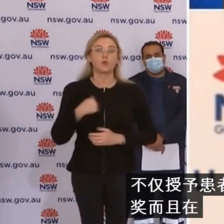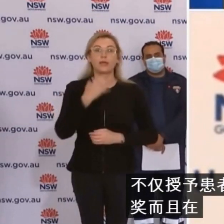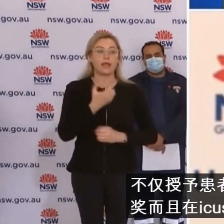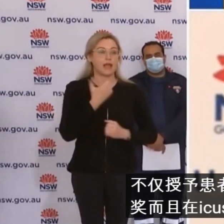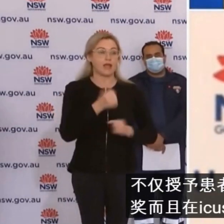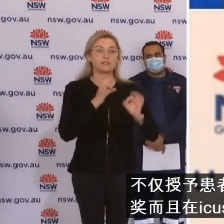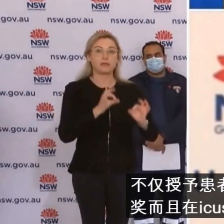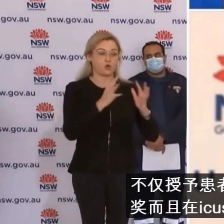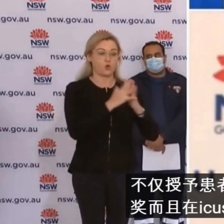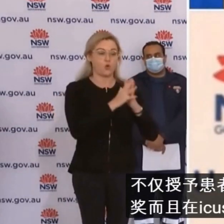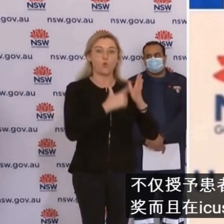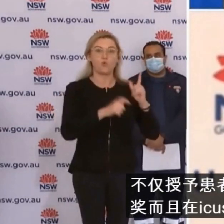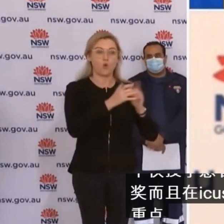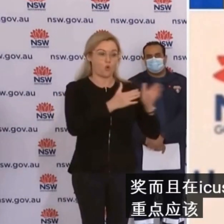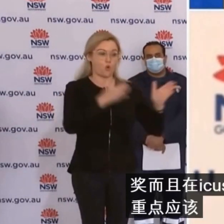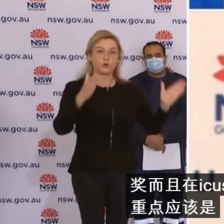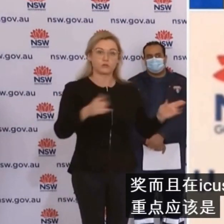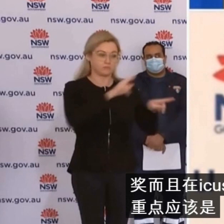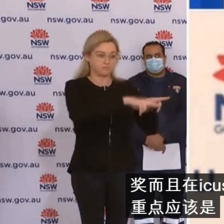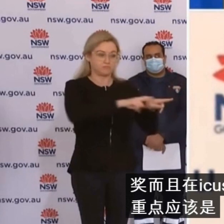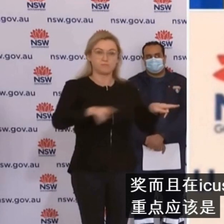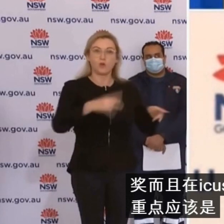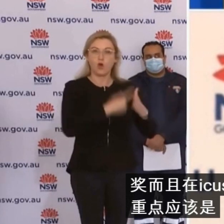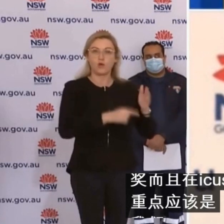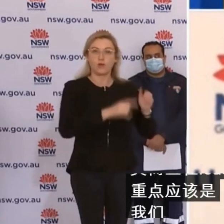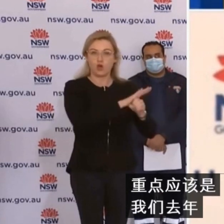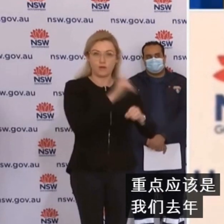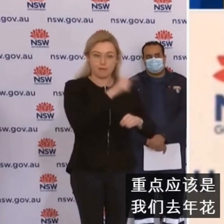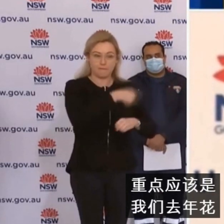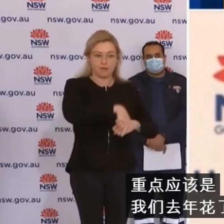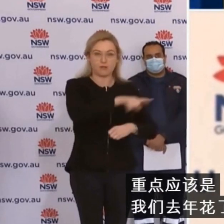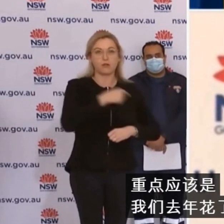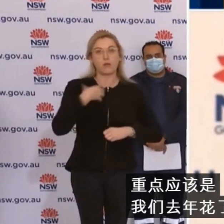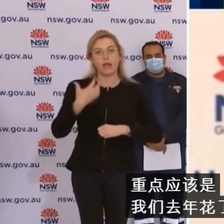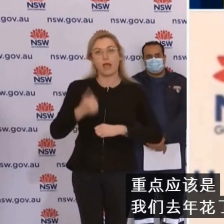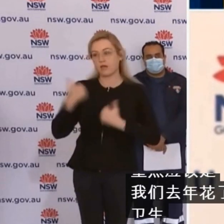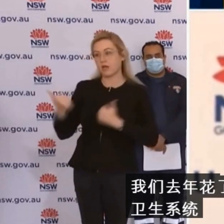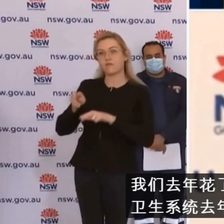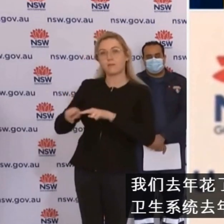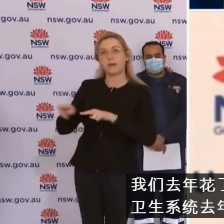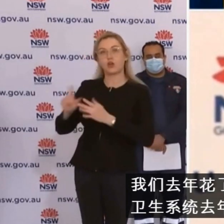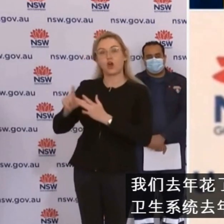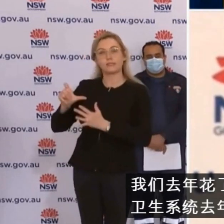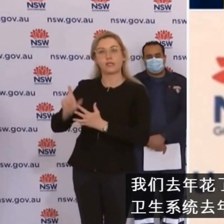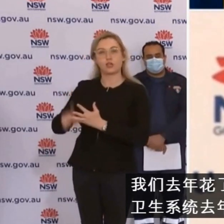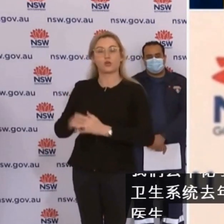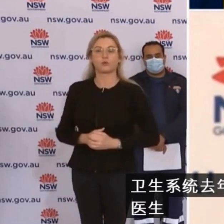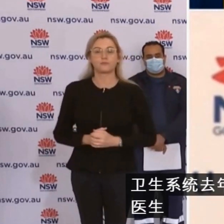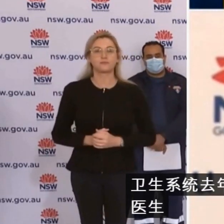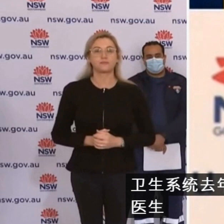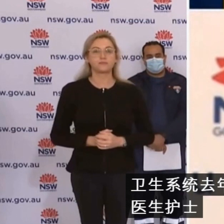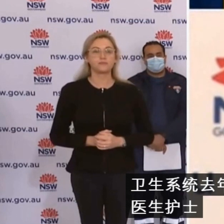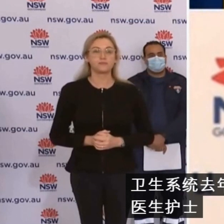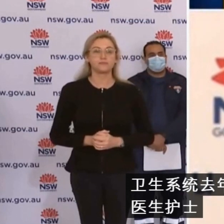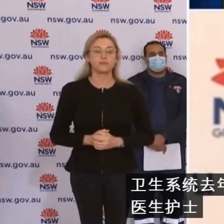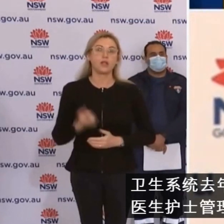but also in ICUs is where the focus should be. We spent a lot of time last year, or the health system spent a lot of time last year, the